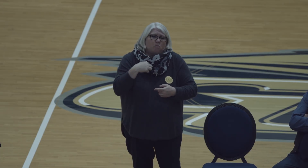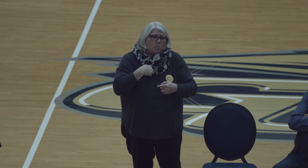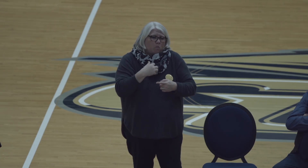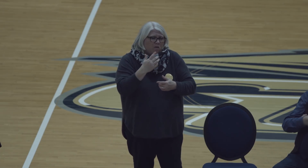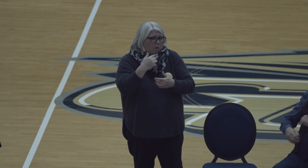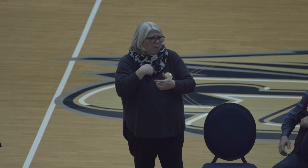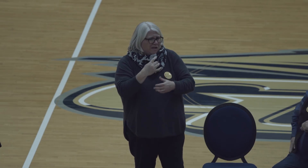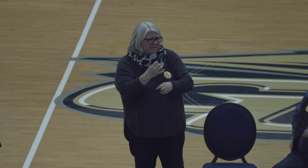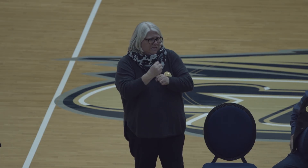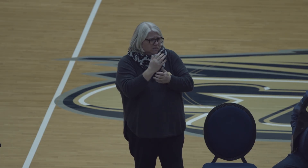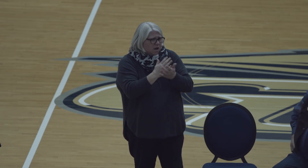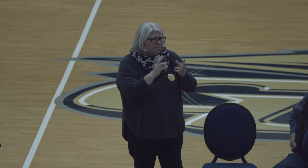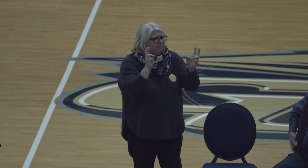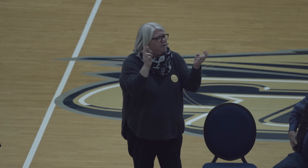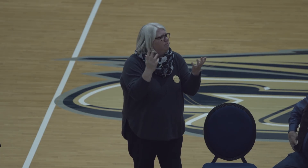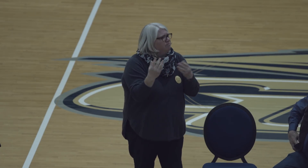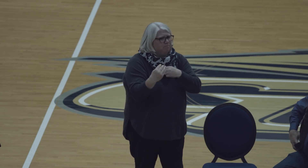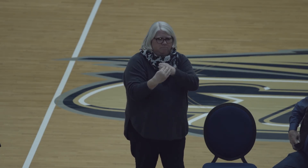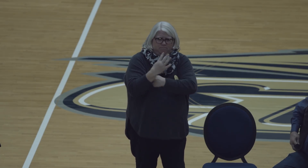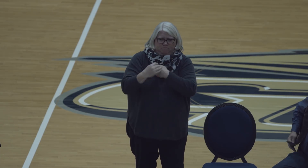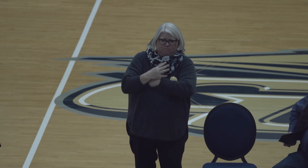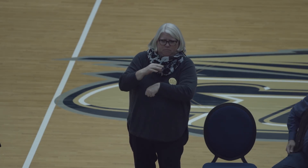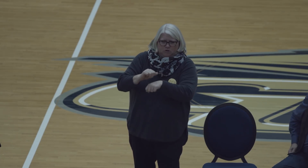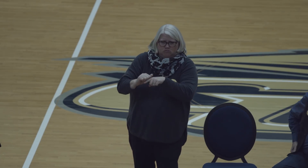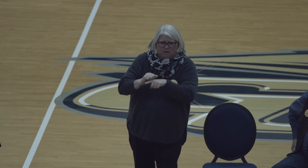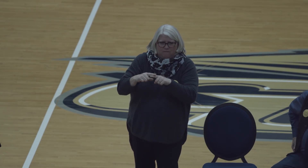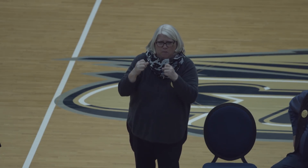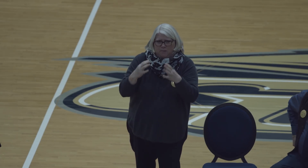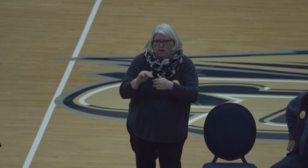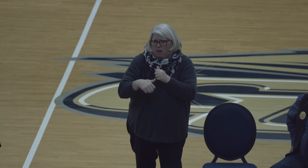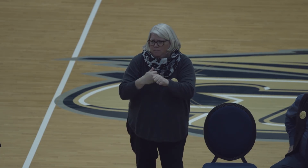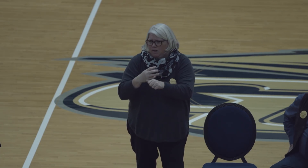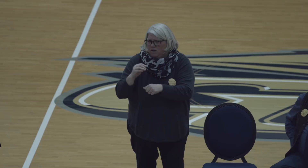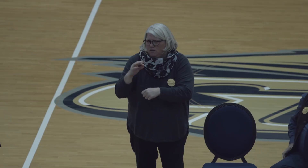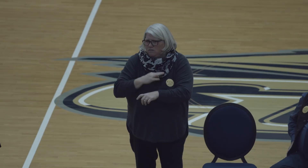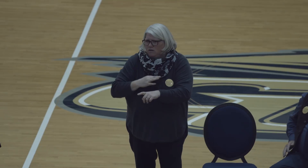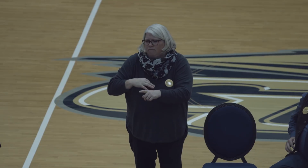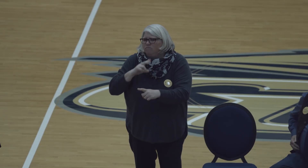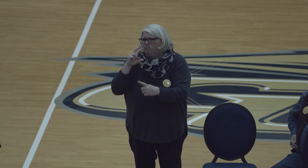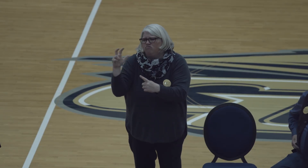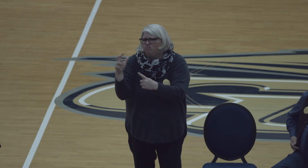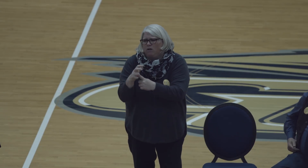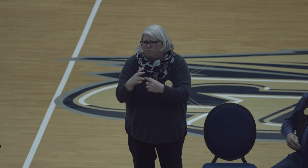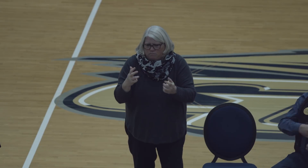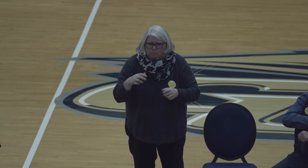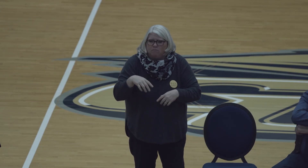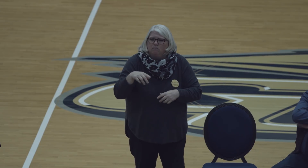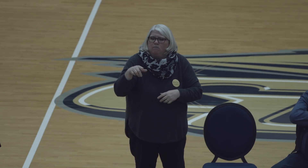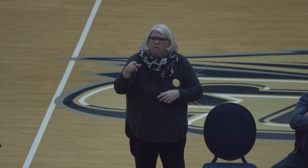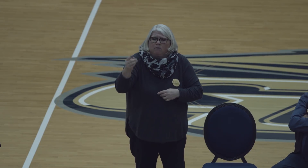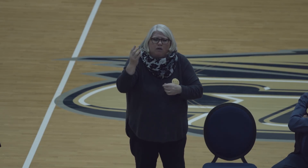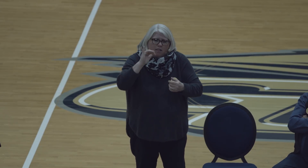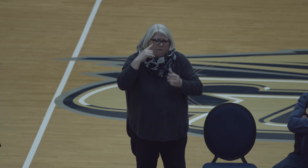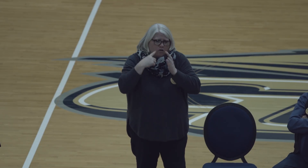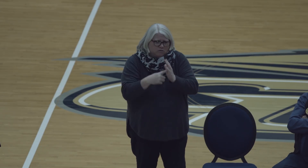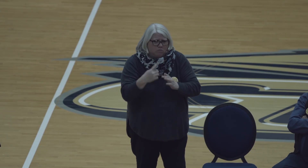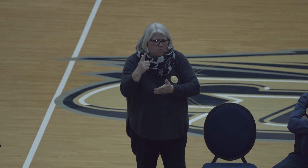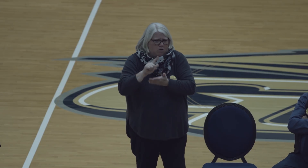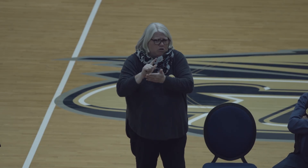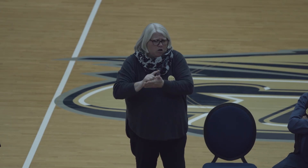to man the front gate. When we were getting training from alumni and faculty who were amazing for us at